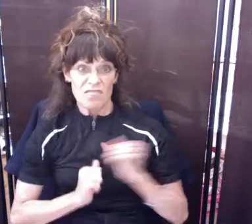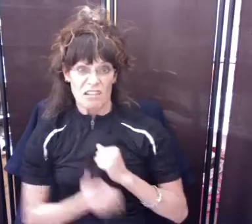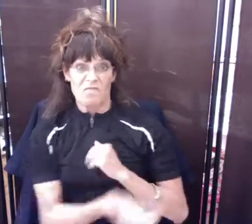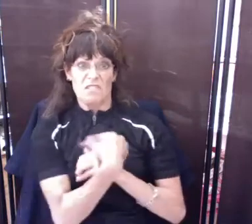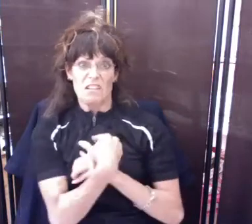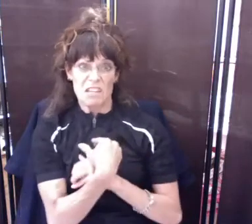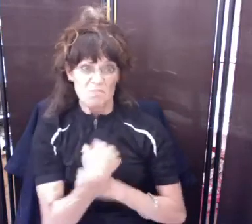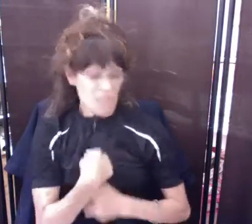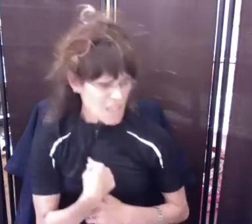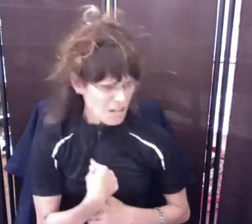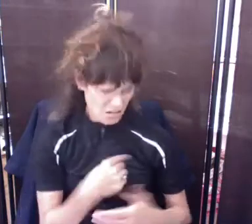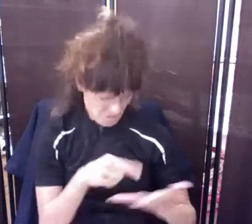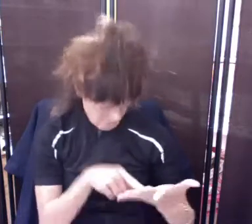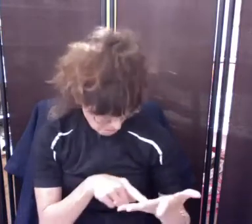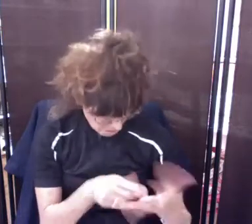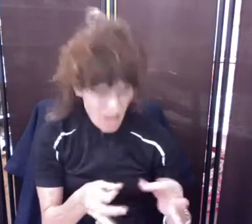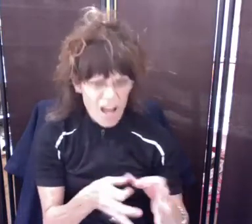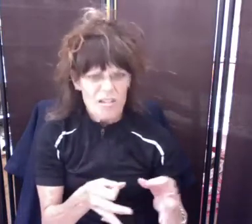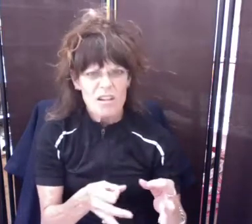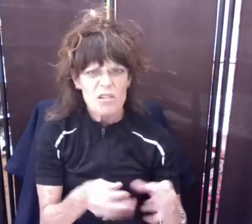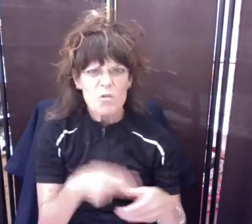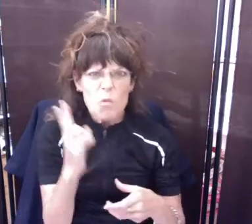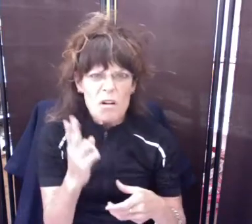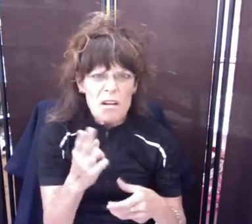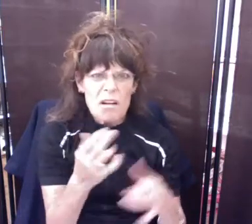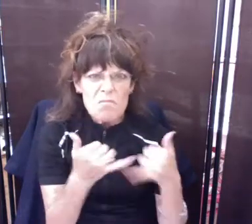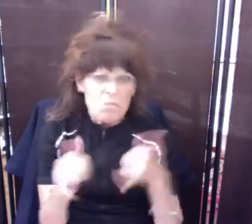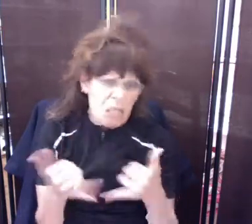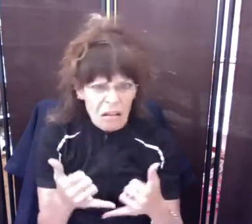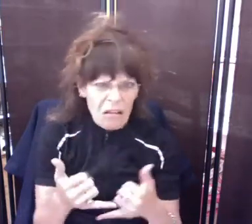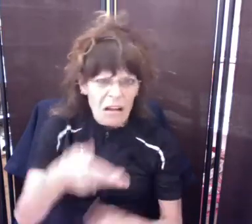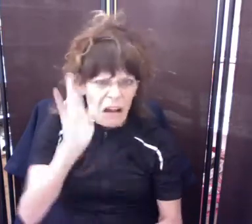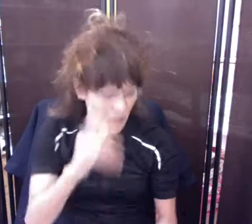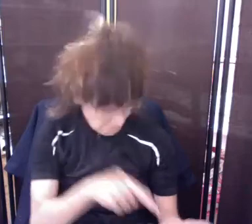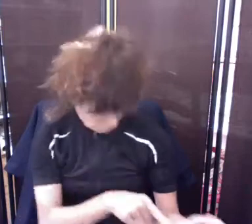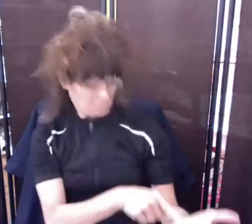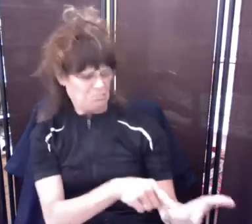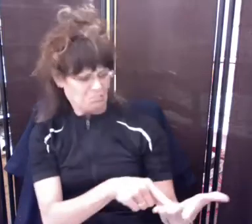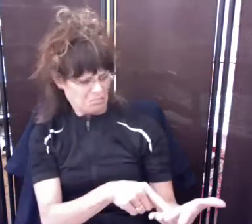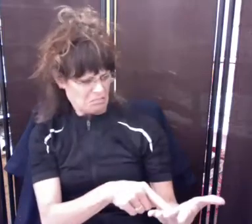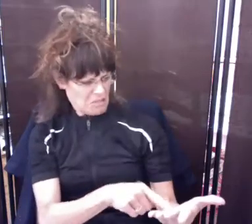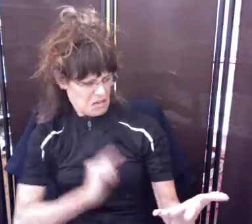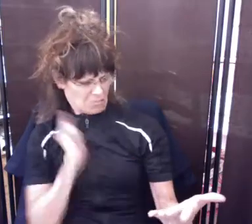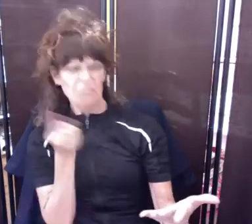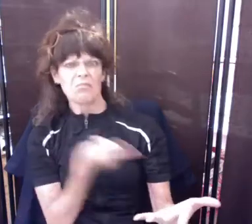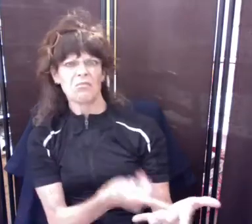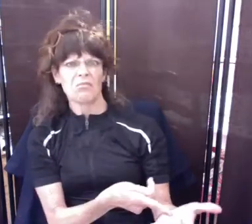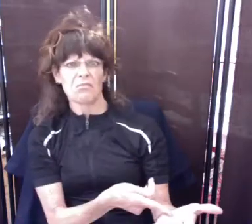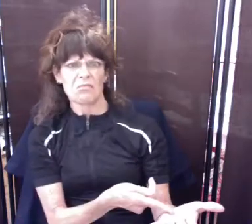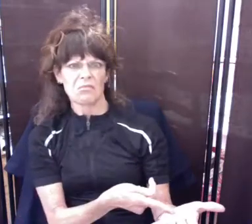in there like, we have to quit playing God. All this stuff that I really kind of took offense to when I first saw